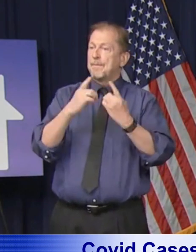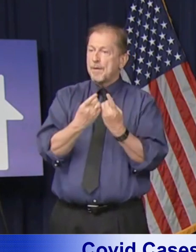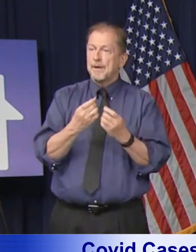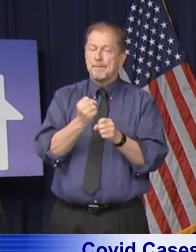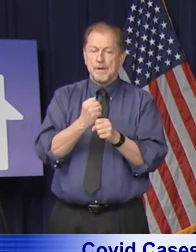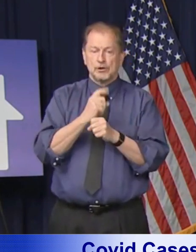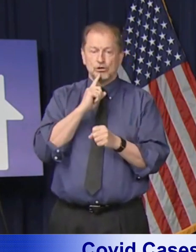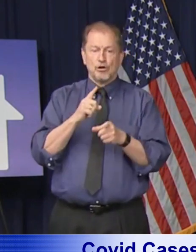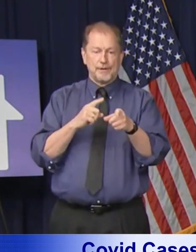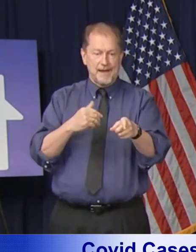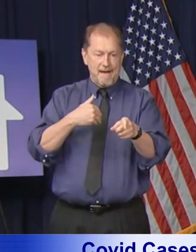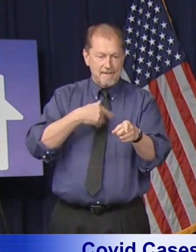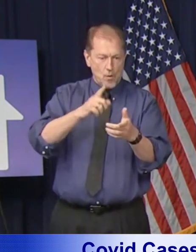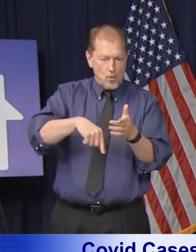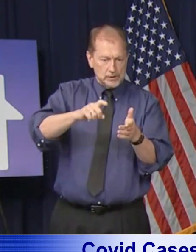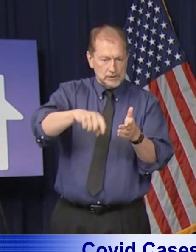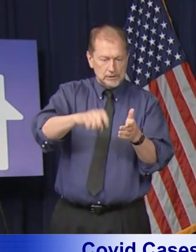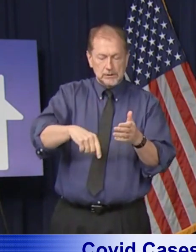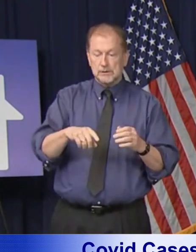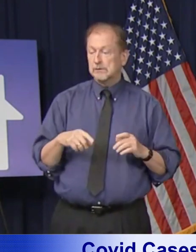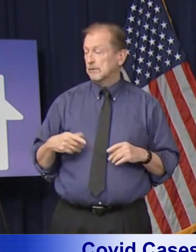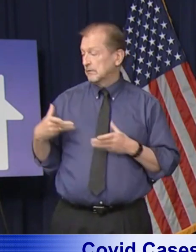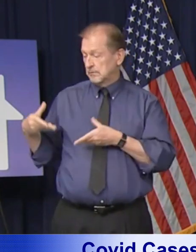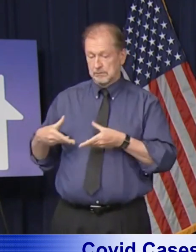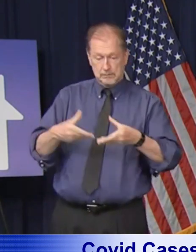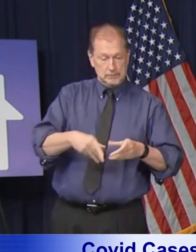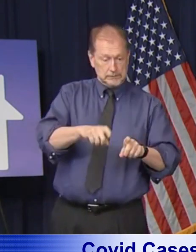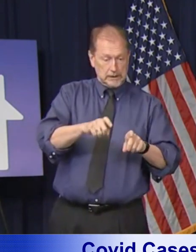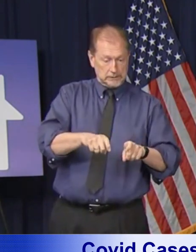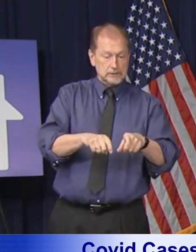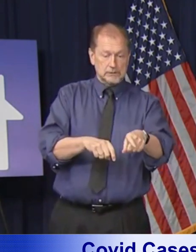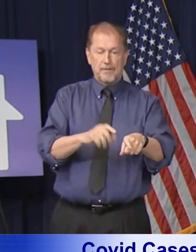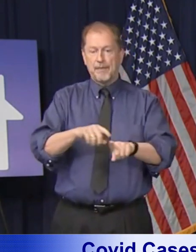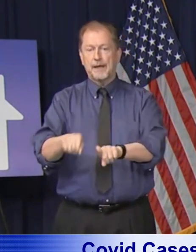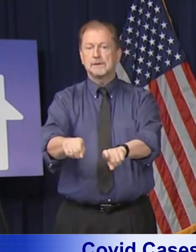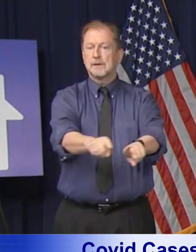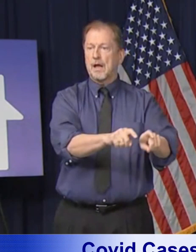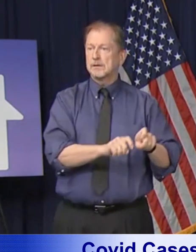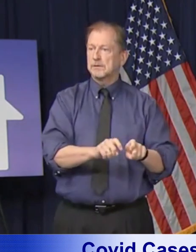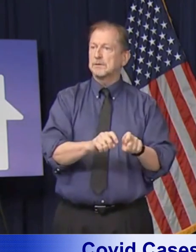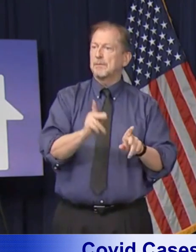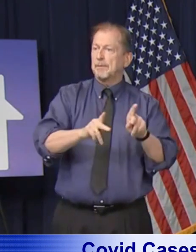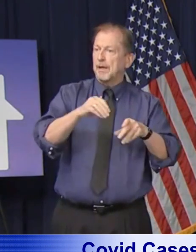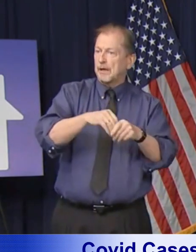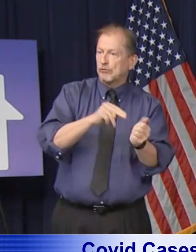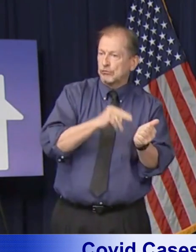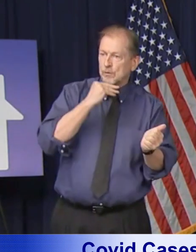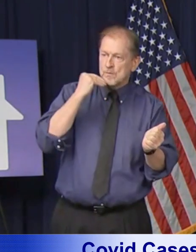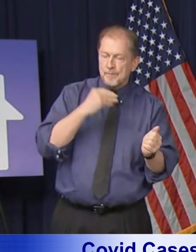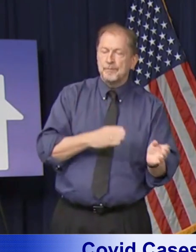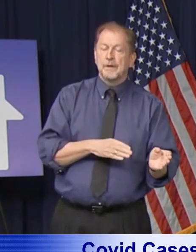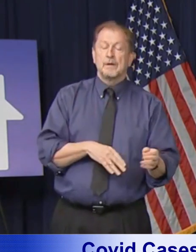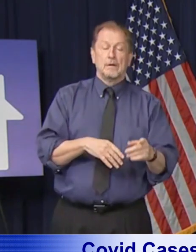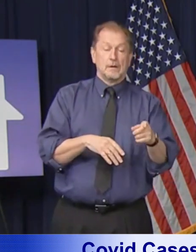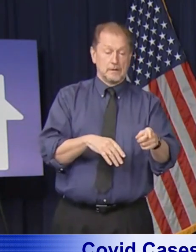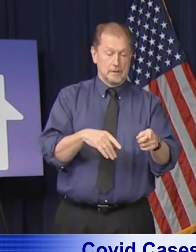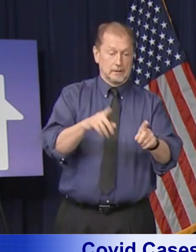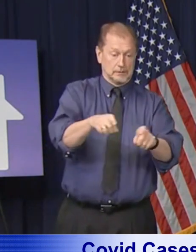everybody has the adequate testing supplies to be able to do testing on site. We have made our state labs